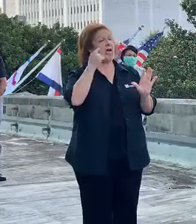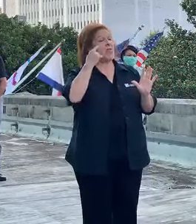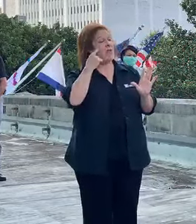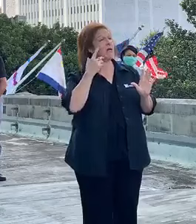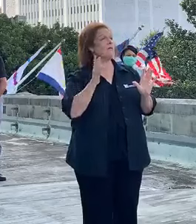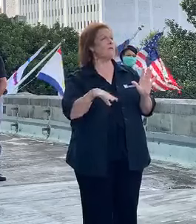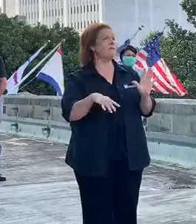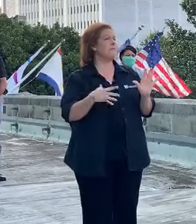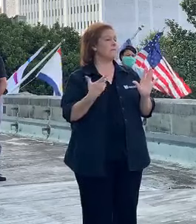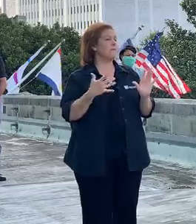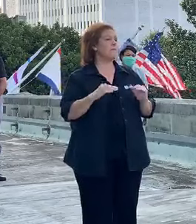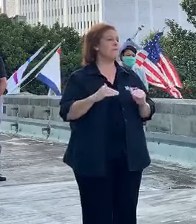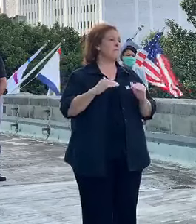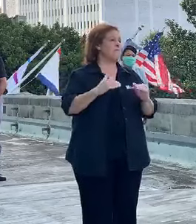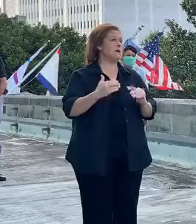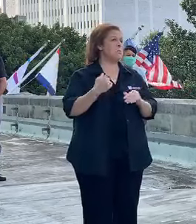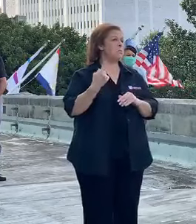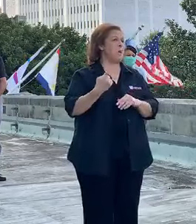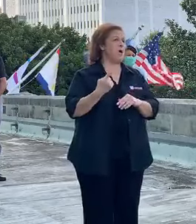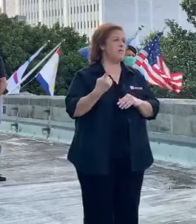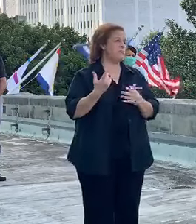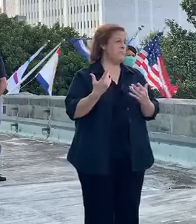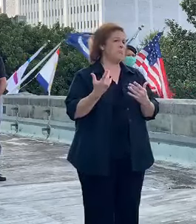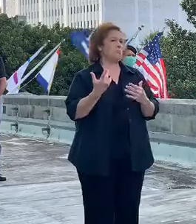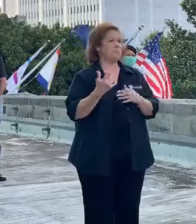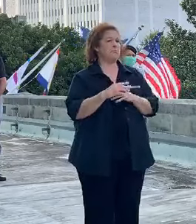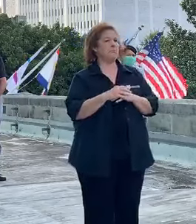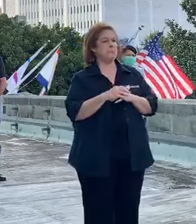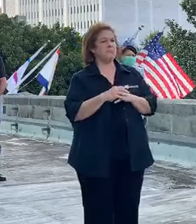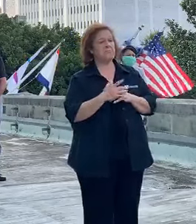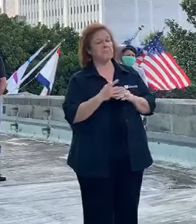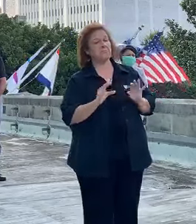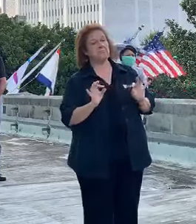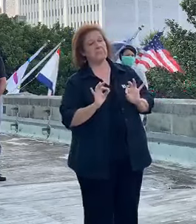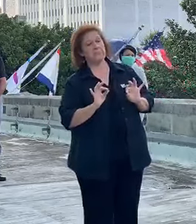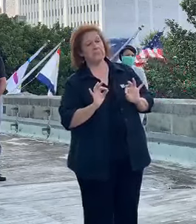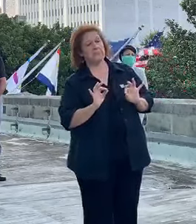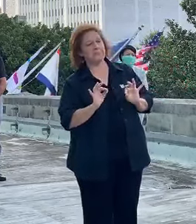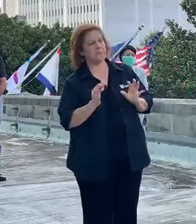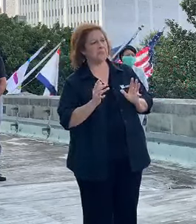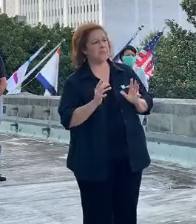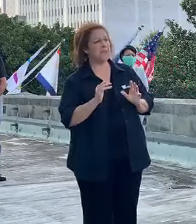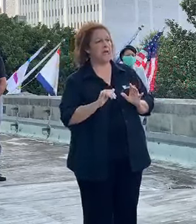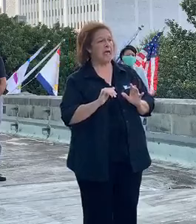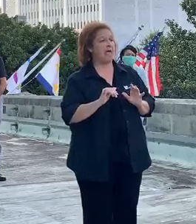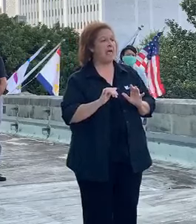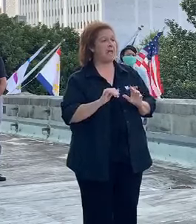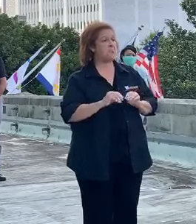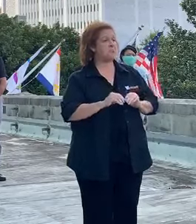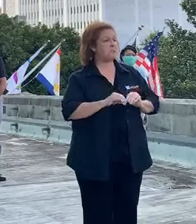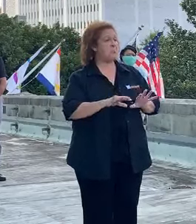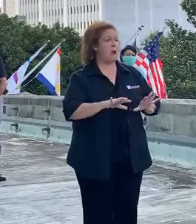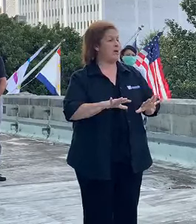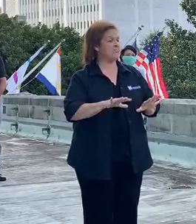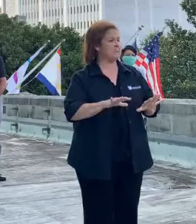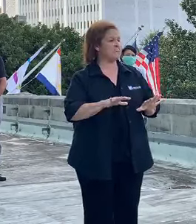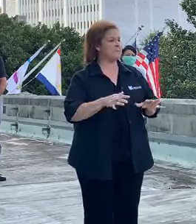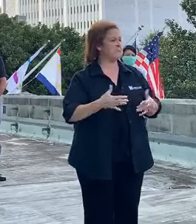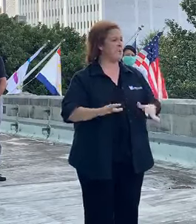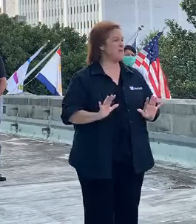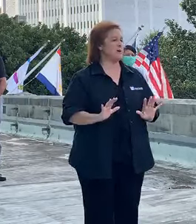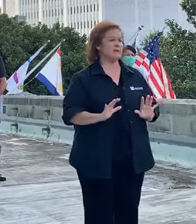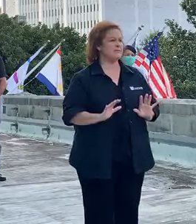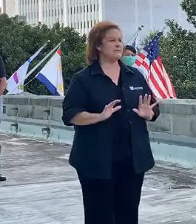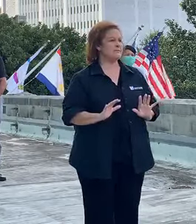have got to this phase 1 point that the threat of infection is gone or even